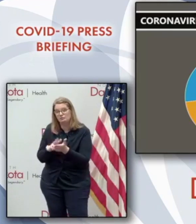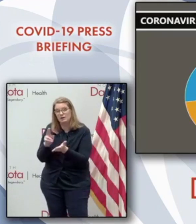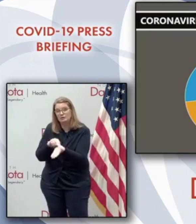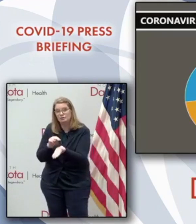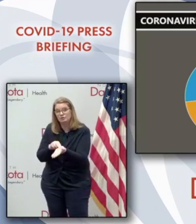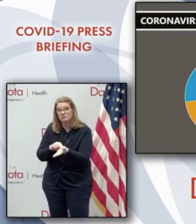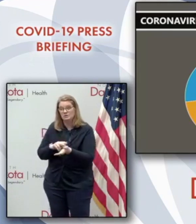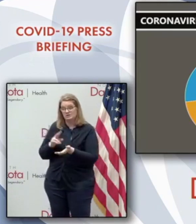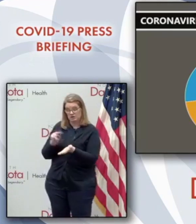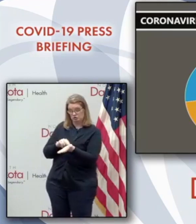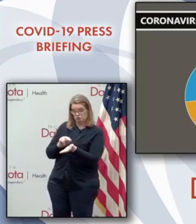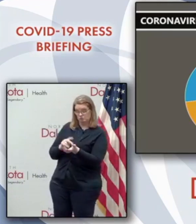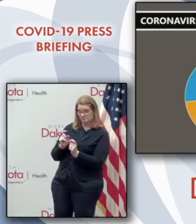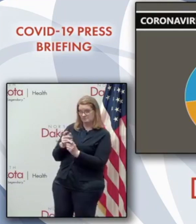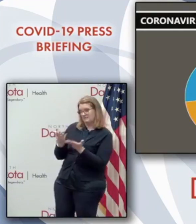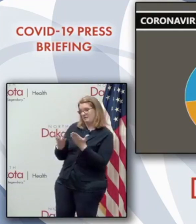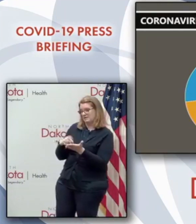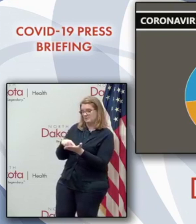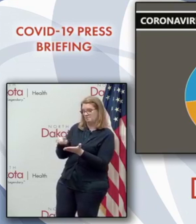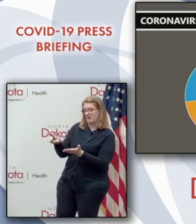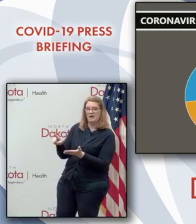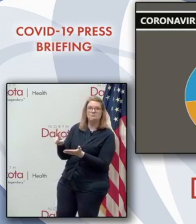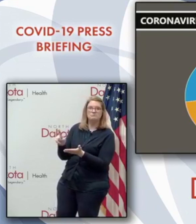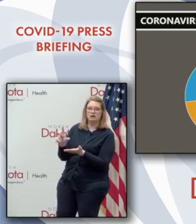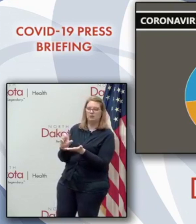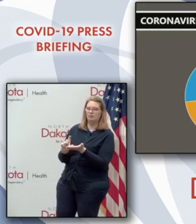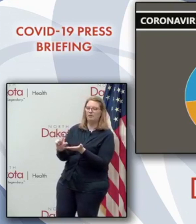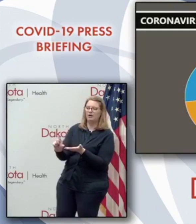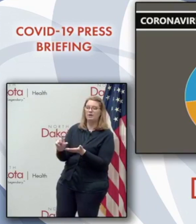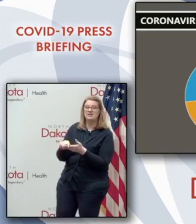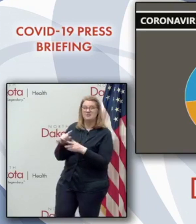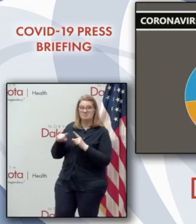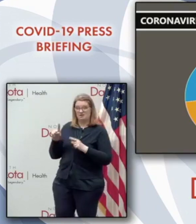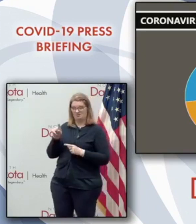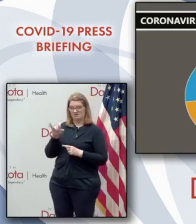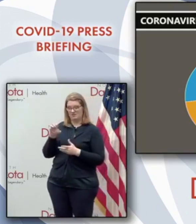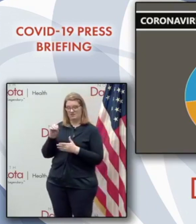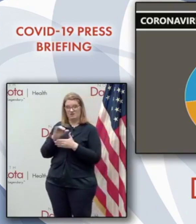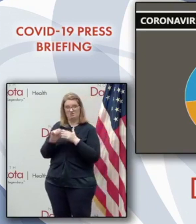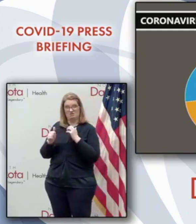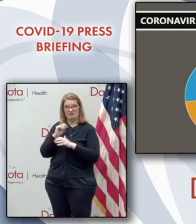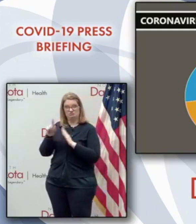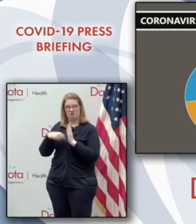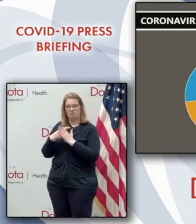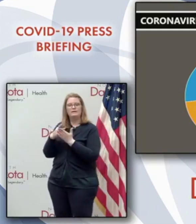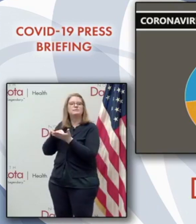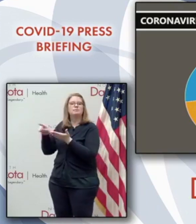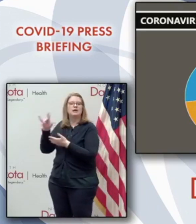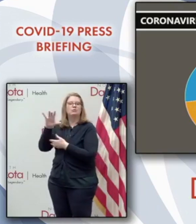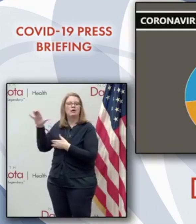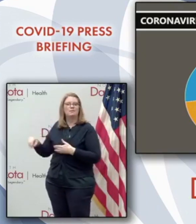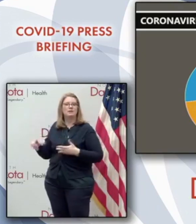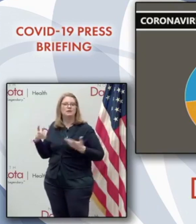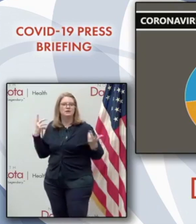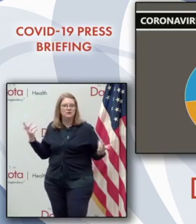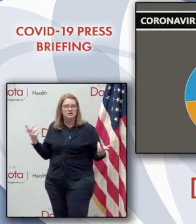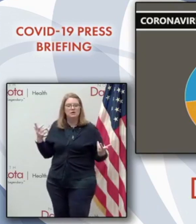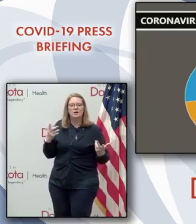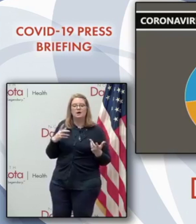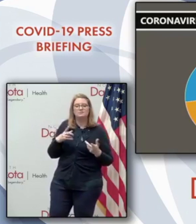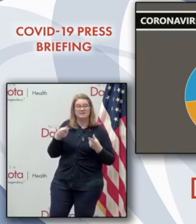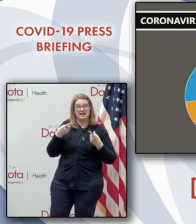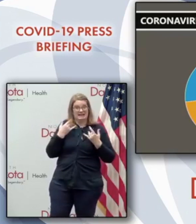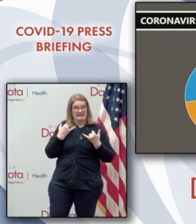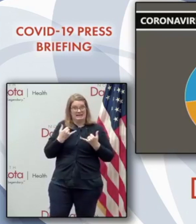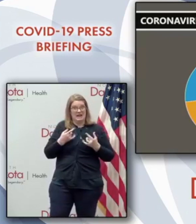to a company. The nurse might get paid a fraction of that, but we want to, for that sort of labor arbitrage that can happen during a